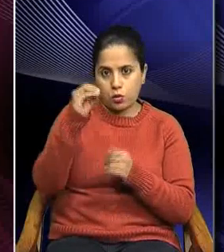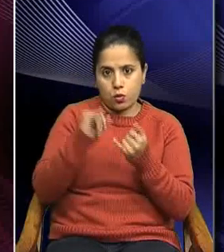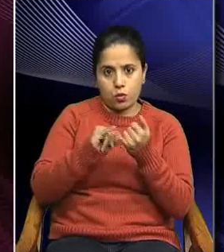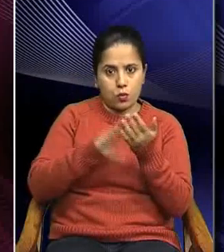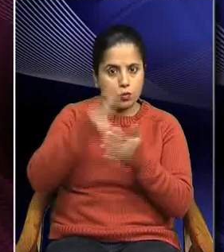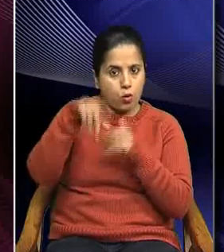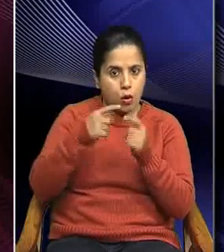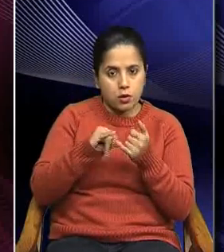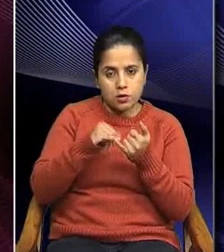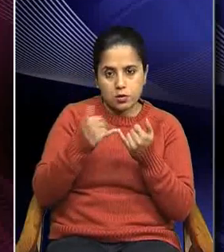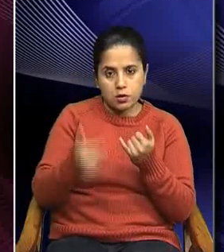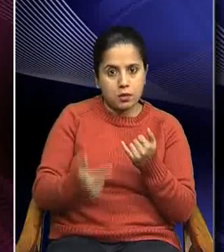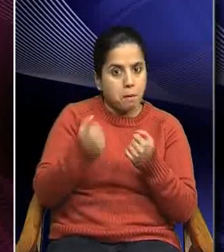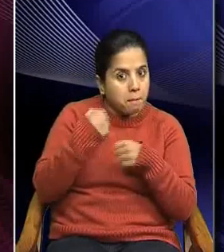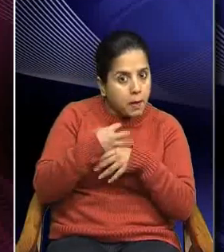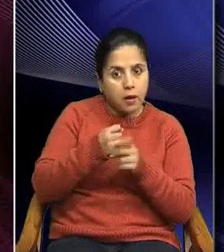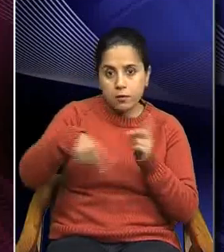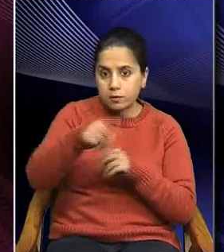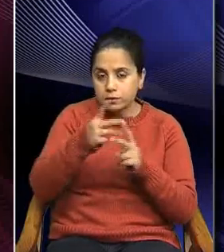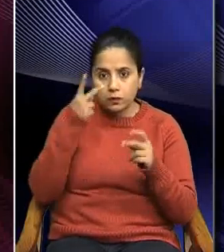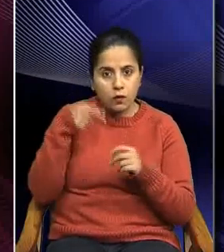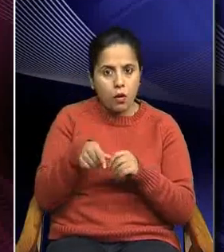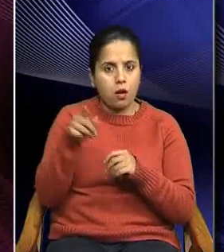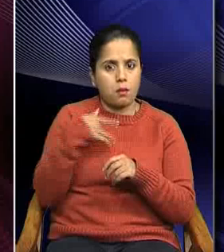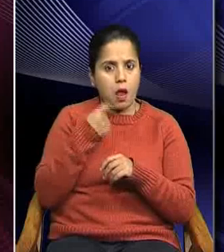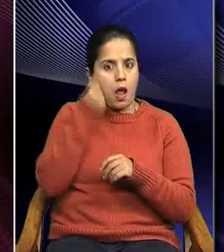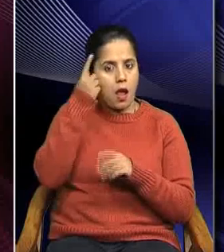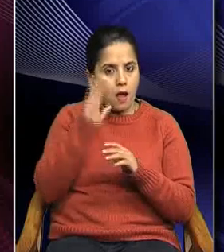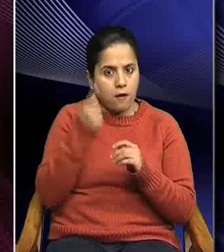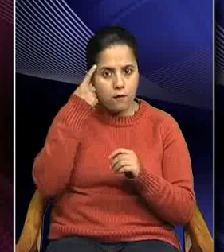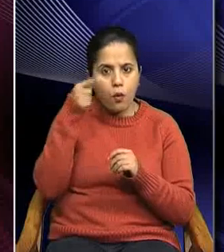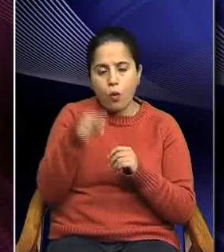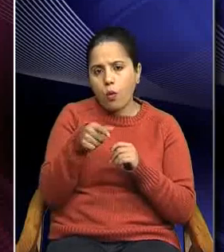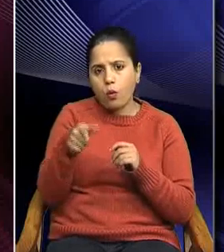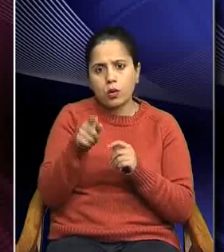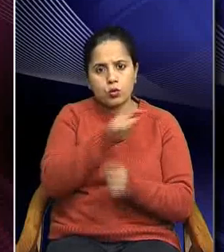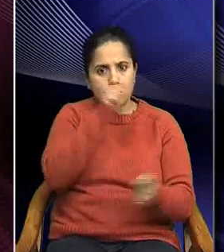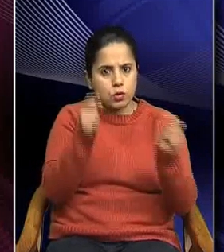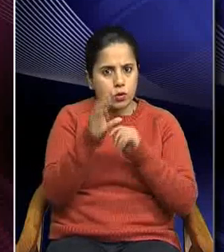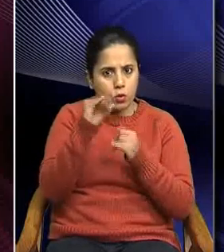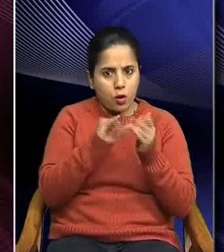are to be made sense of, or these transformed cosmogonies, these